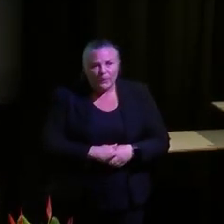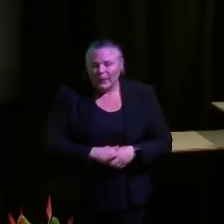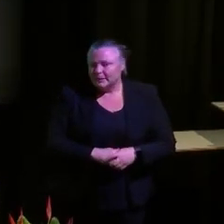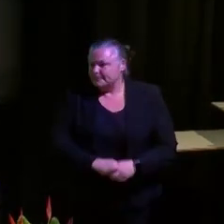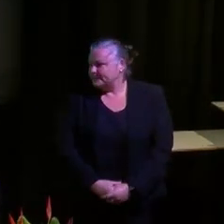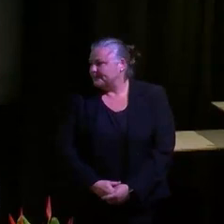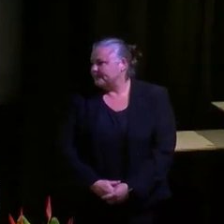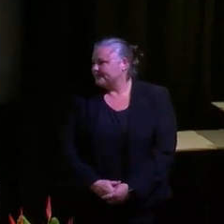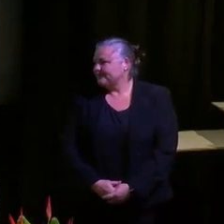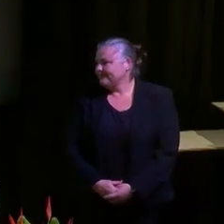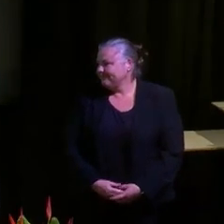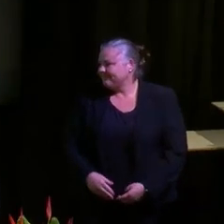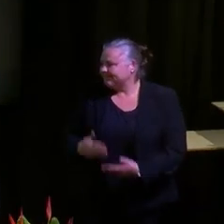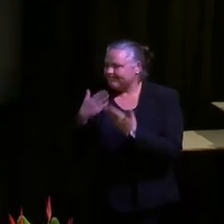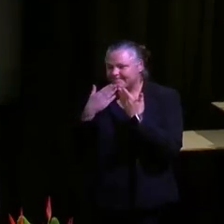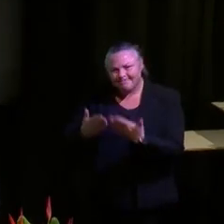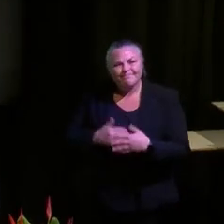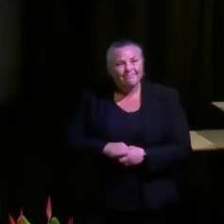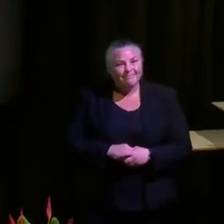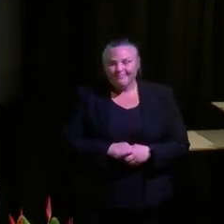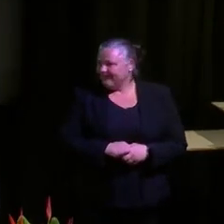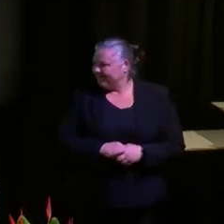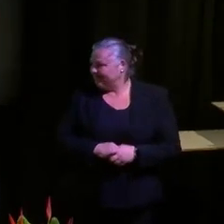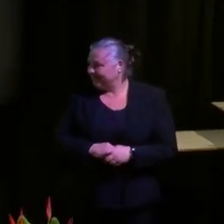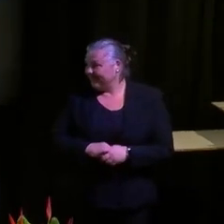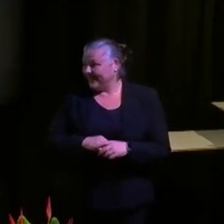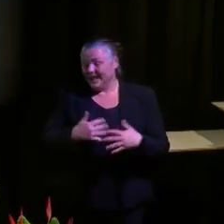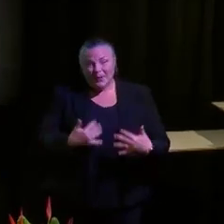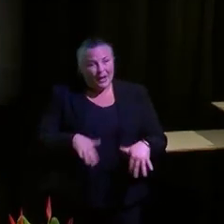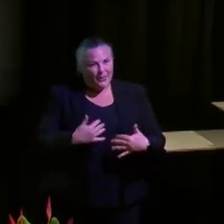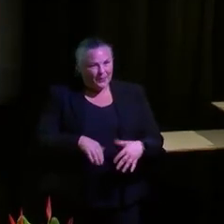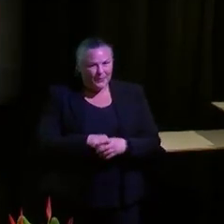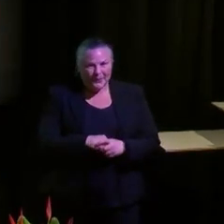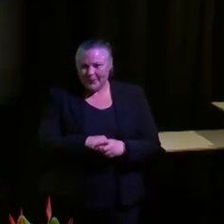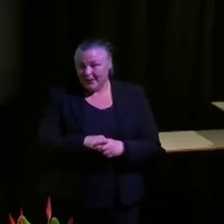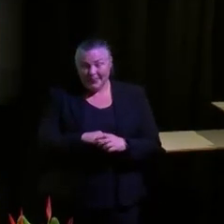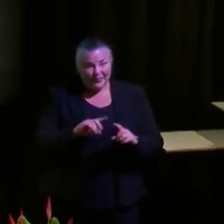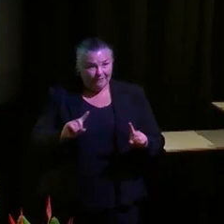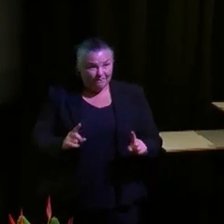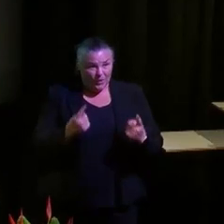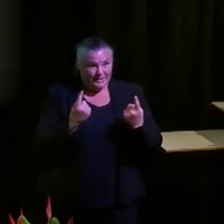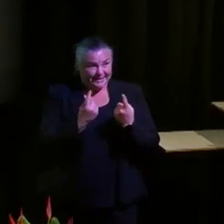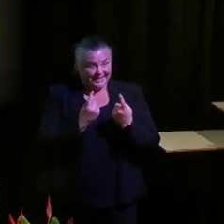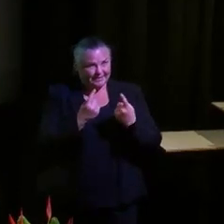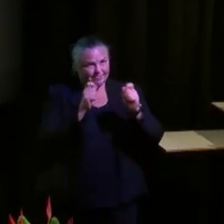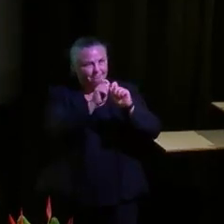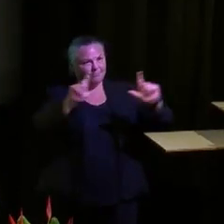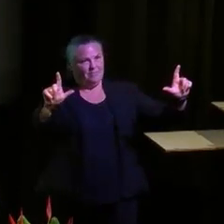Thank you, G. What was your reaction? I think you said that was the first work you saw when you entered the